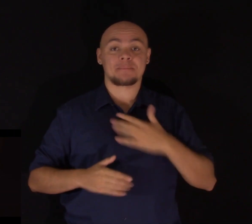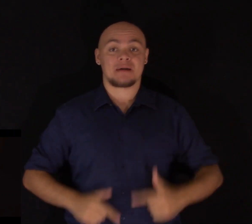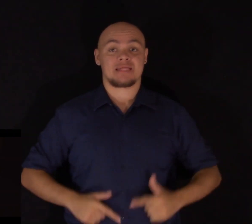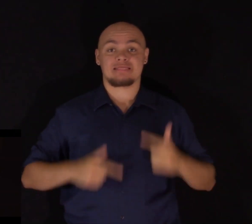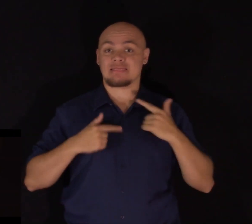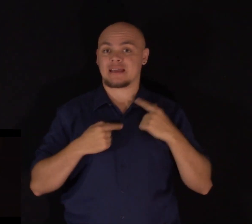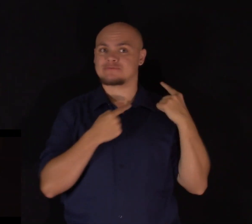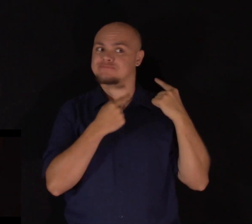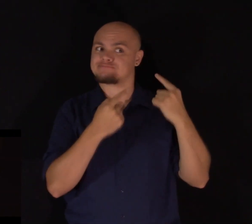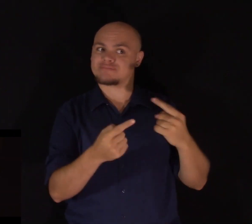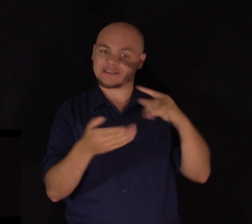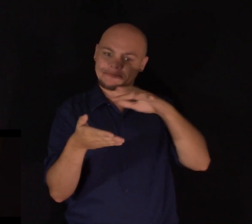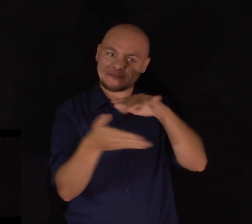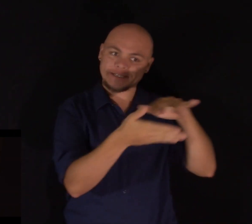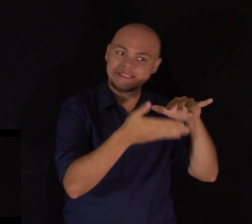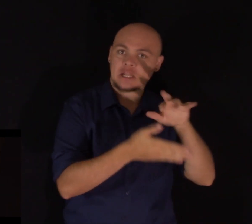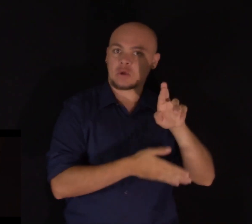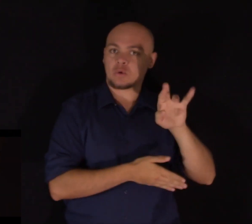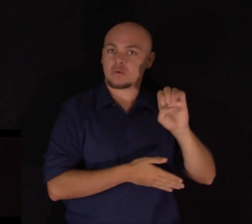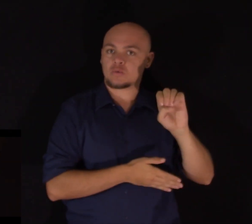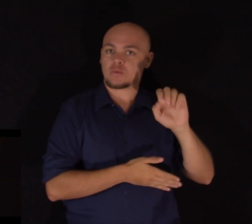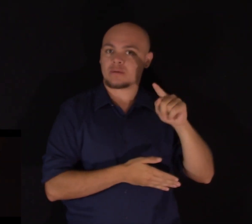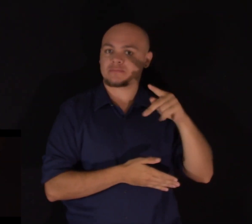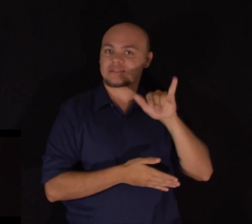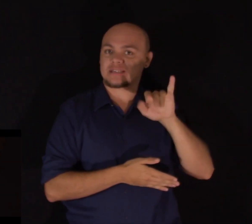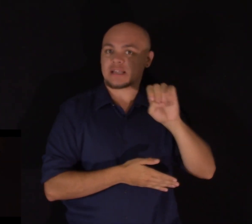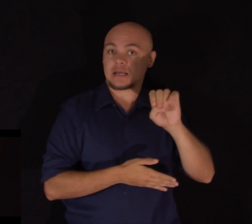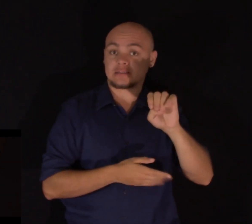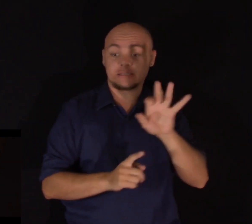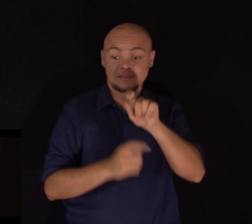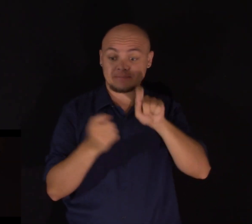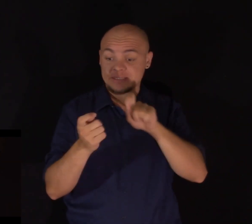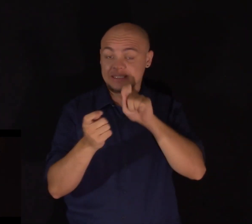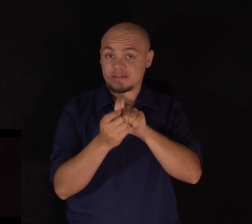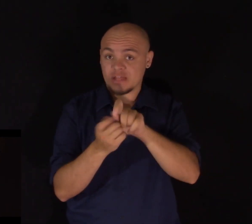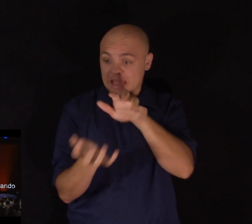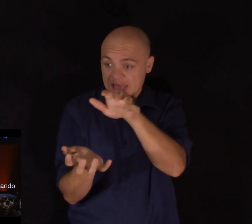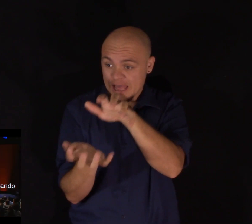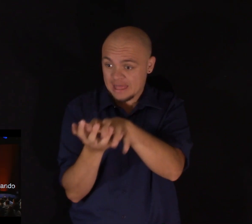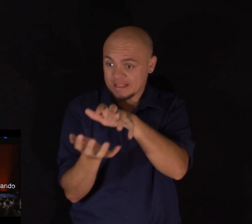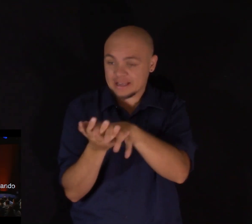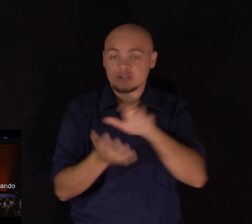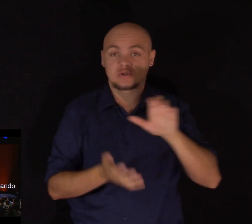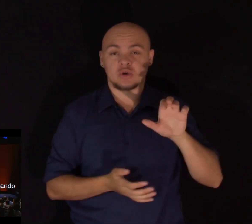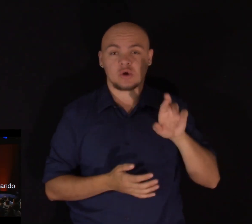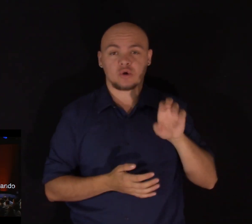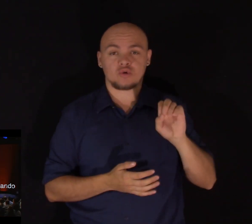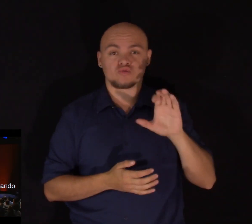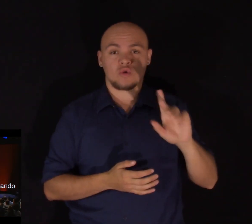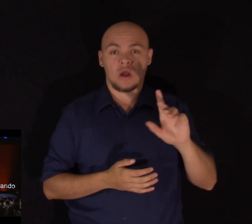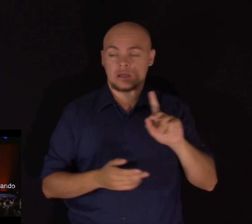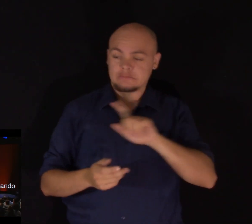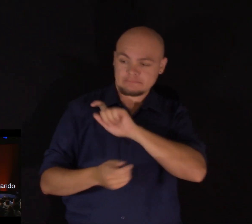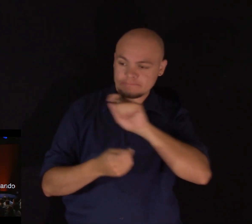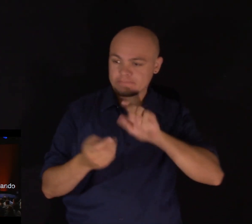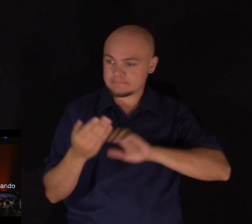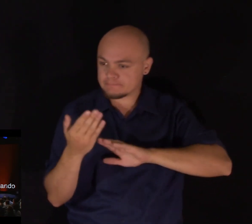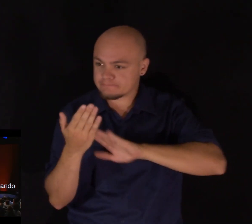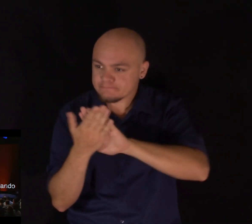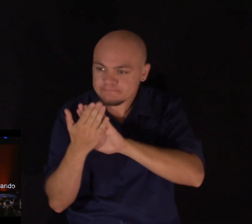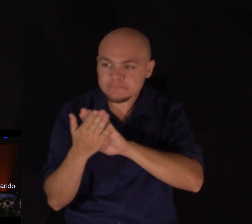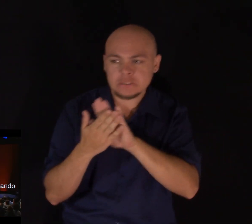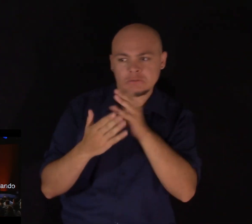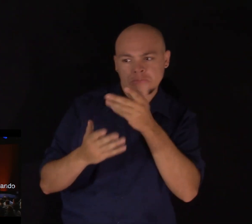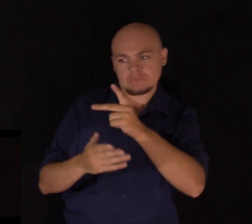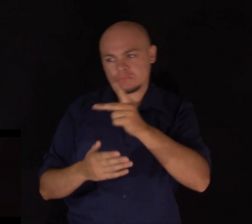reptiles, more specifically alligators and crocodiles, up close and personal. I've learned so many things from alligators